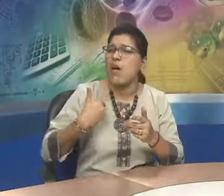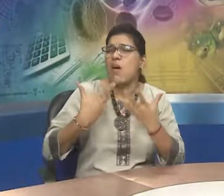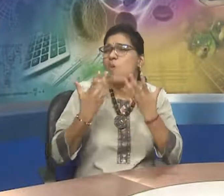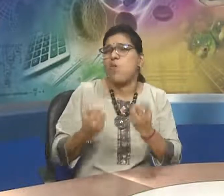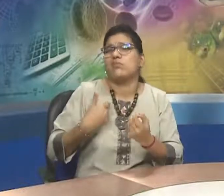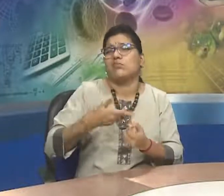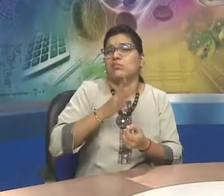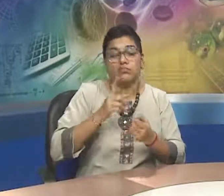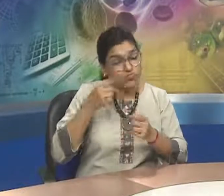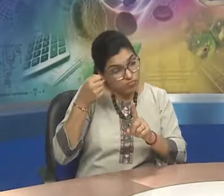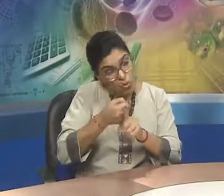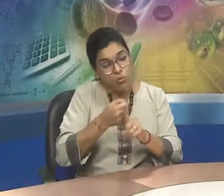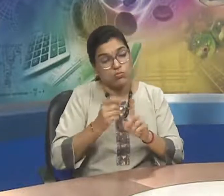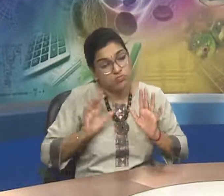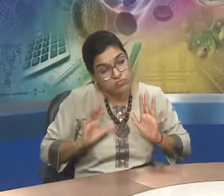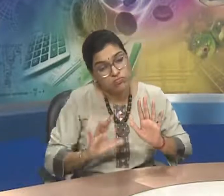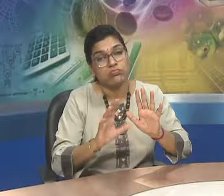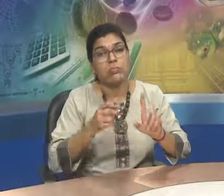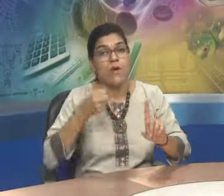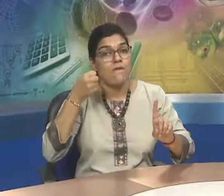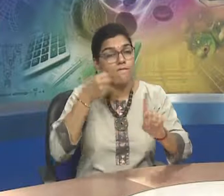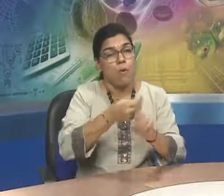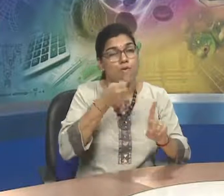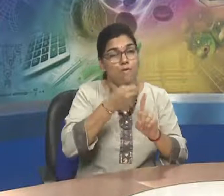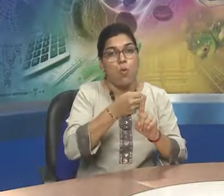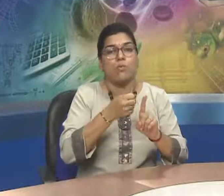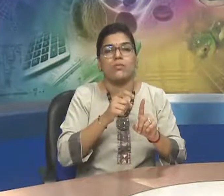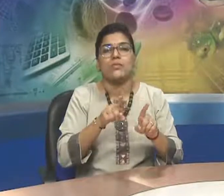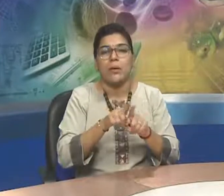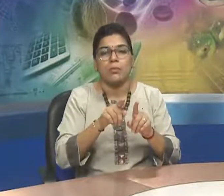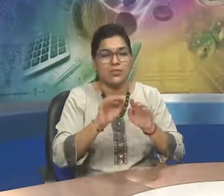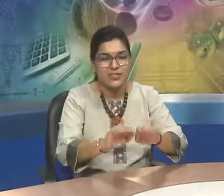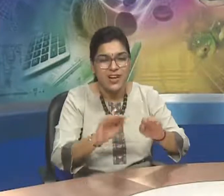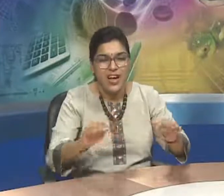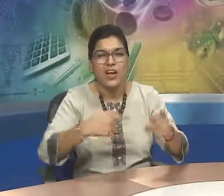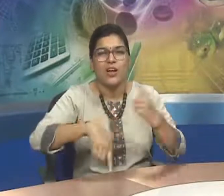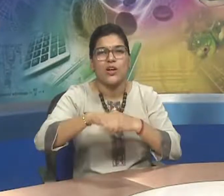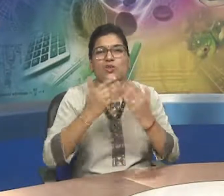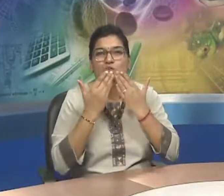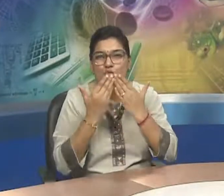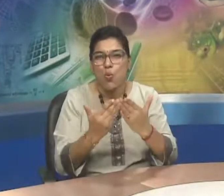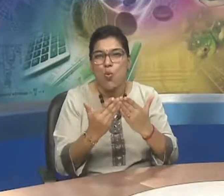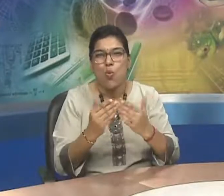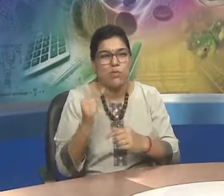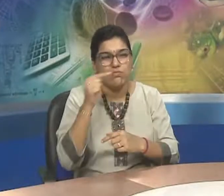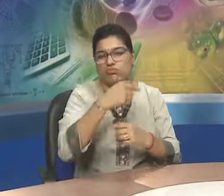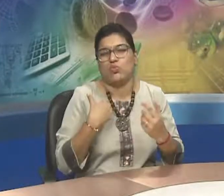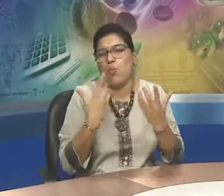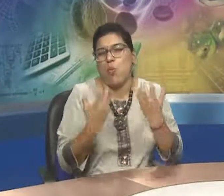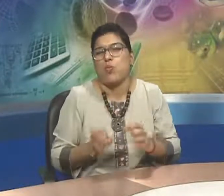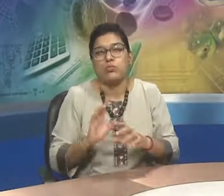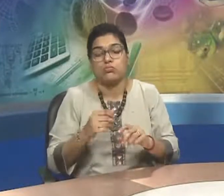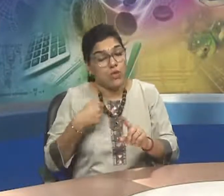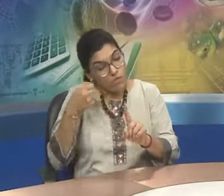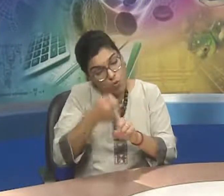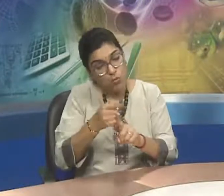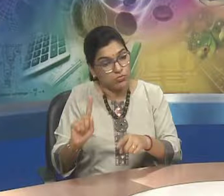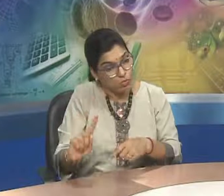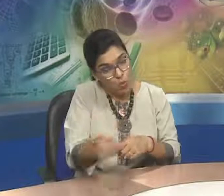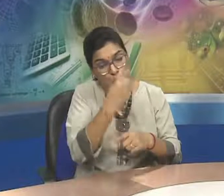Compelled. Compelled means forcing someone to do something. For example, if a child is not